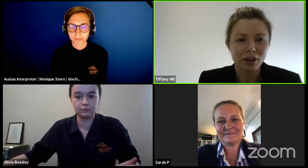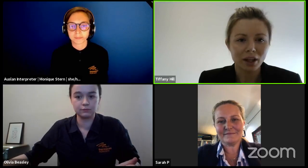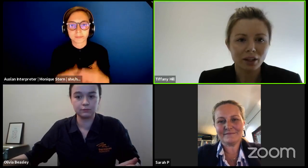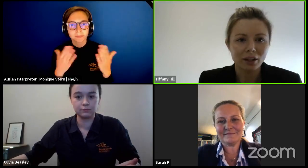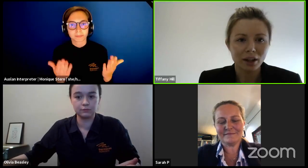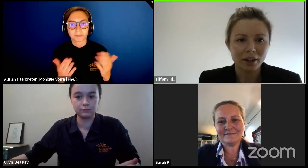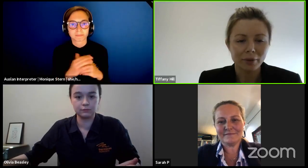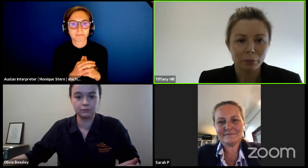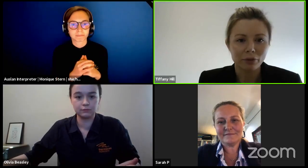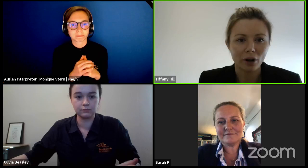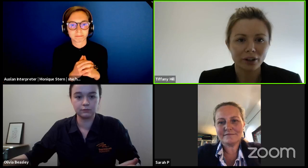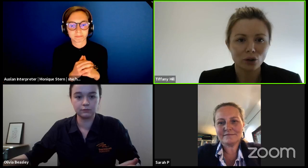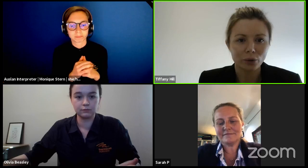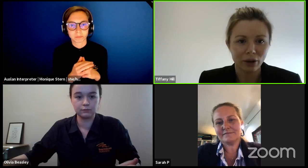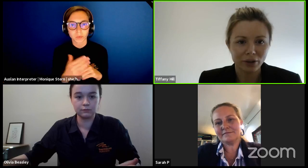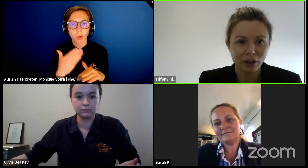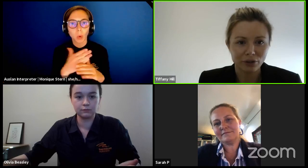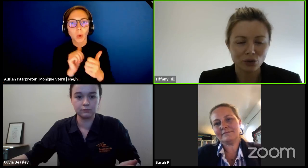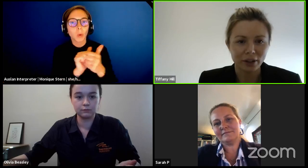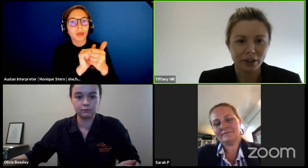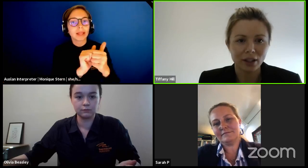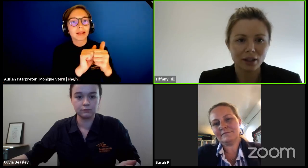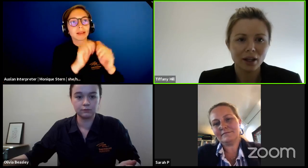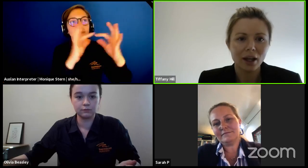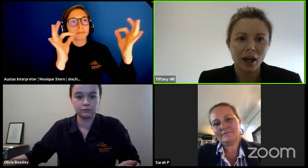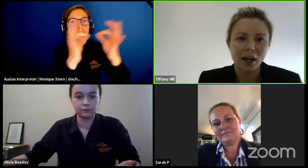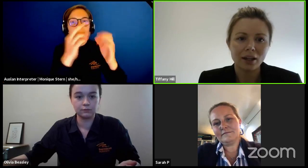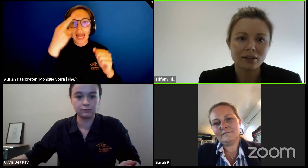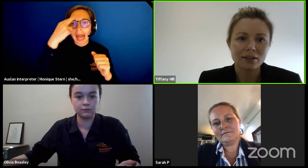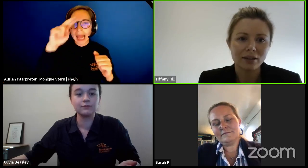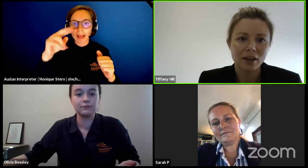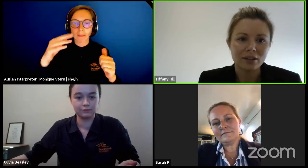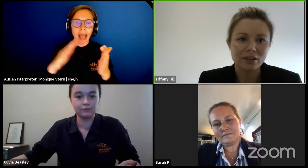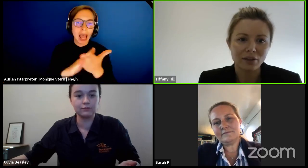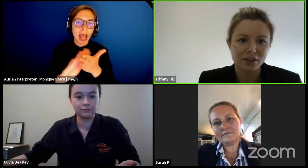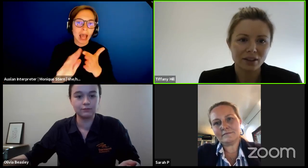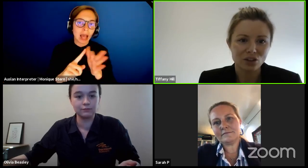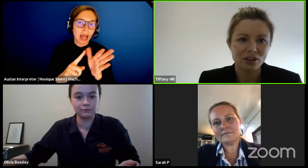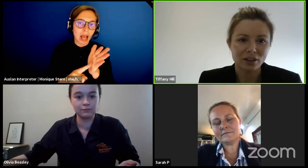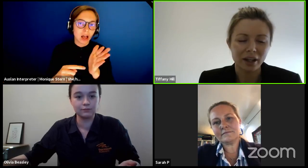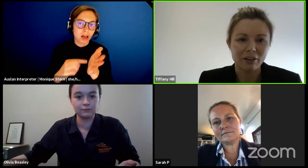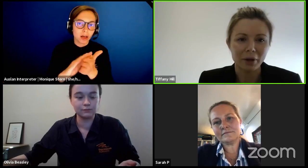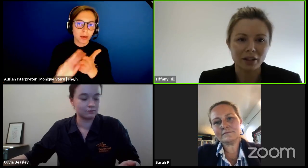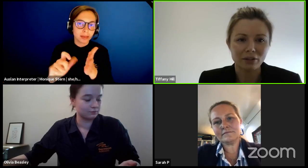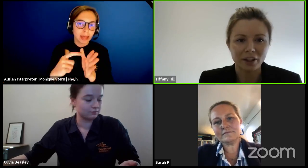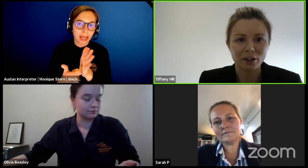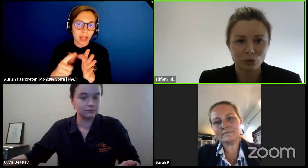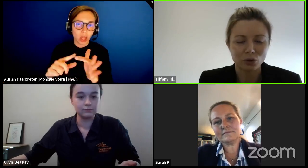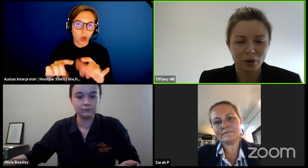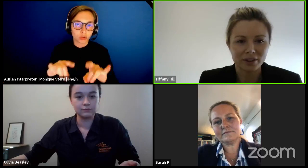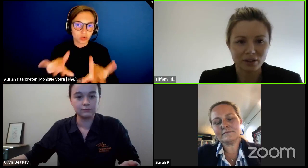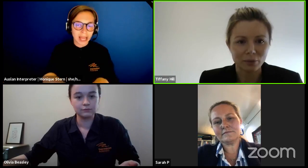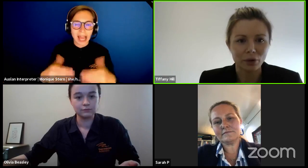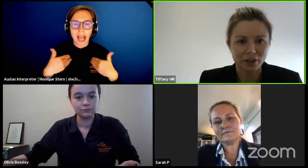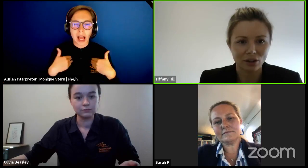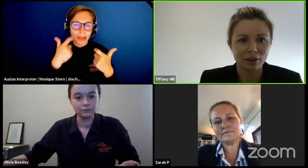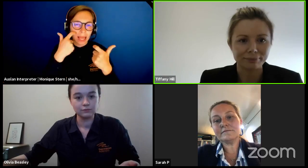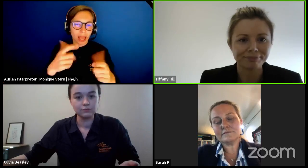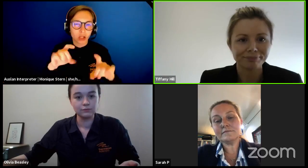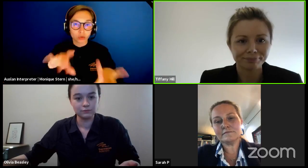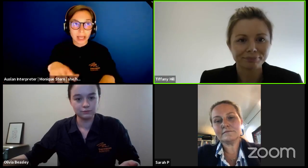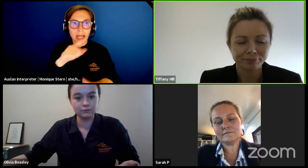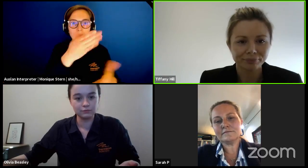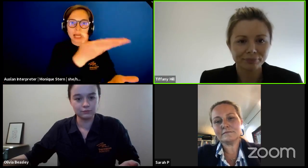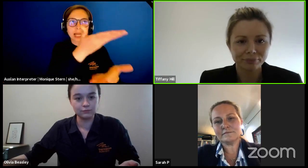working with a provider called Healthcare Australia, and that is the vaccination that they have made available to us at this point in